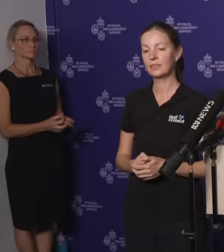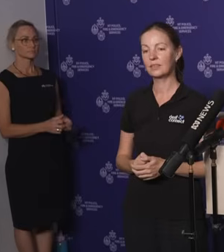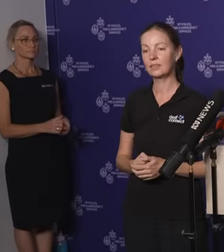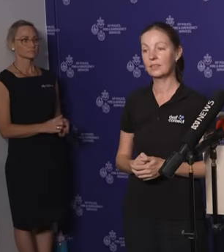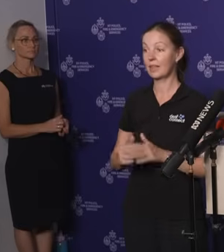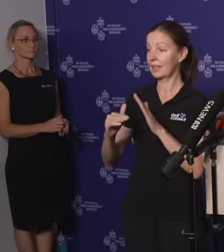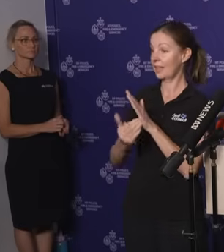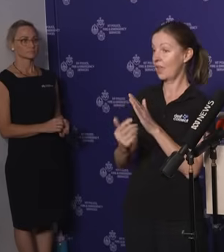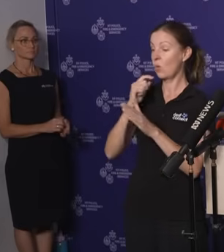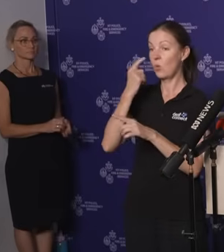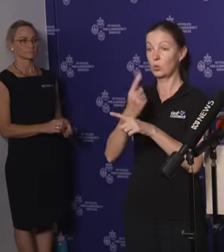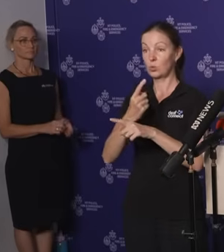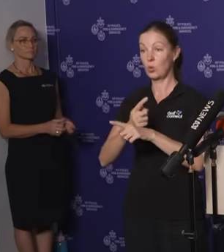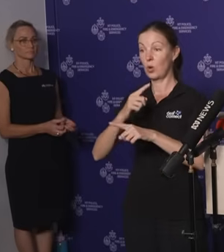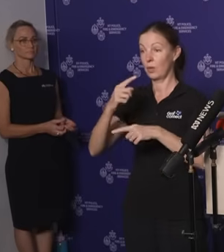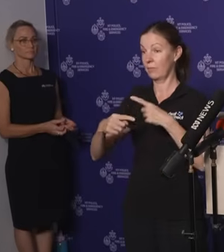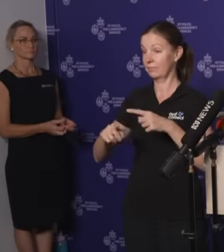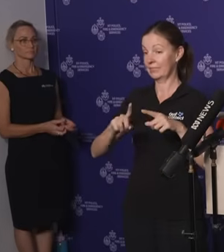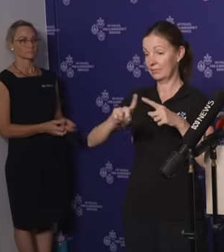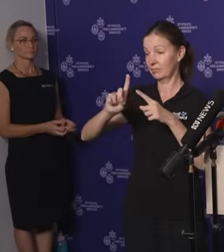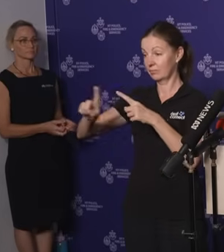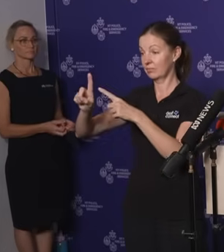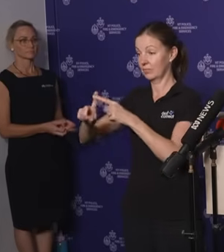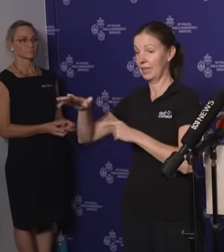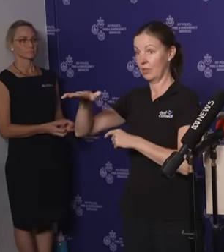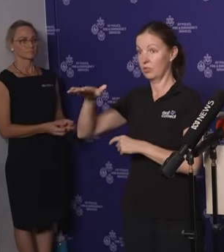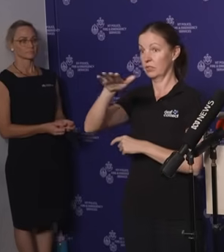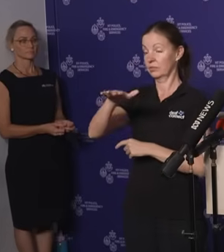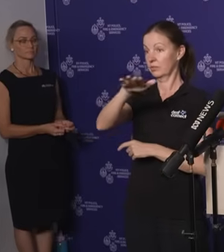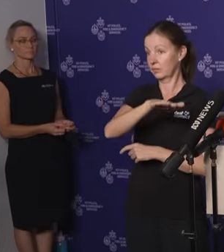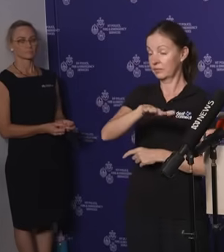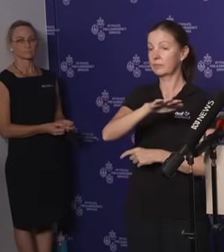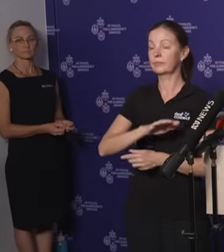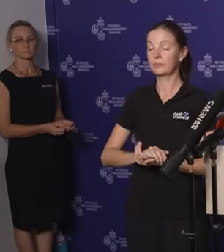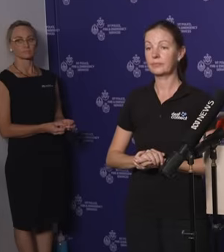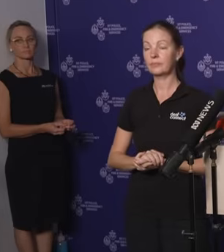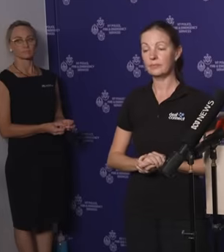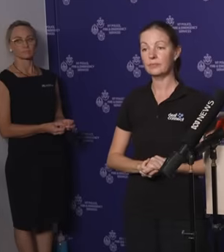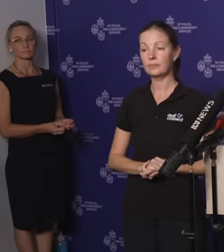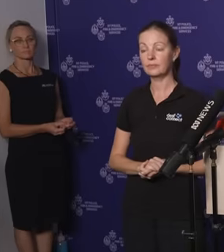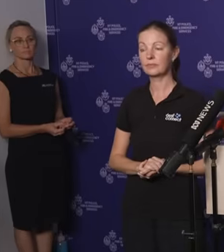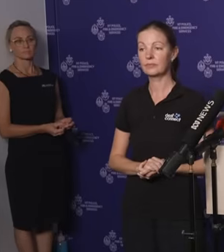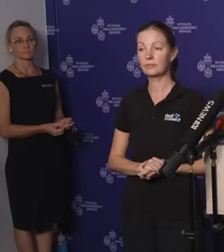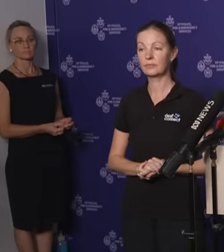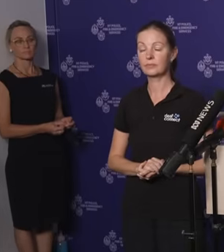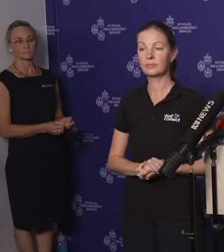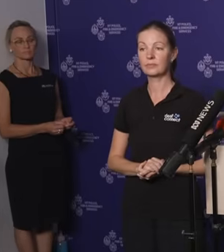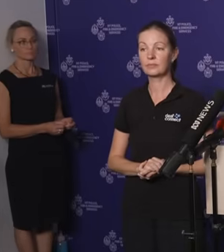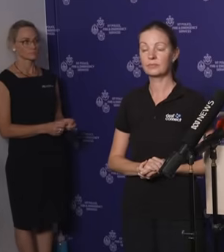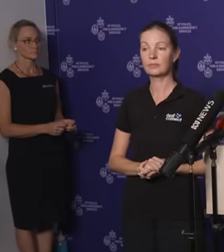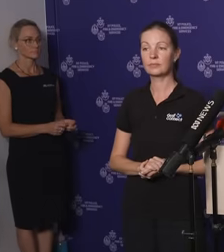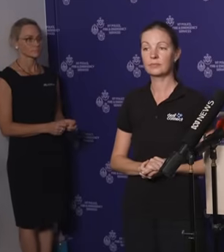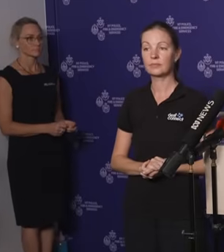Now I'll speak about separate areas. In Marabum Gabi Yoni Mamara